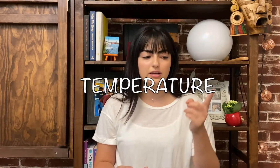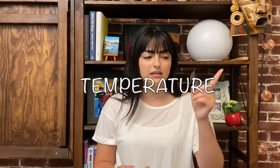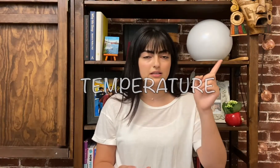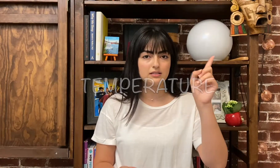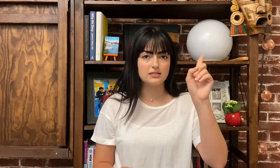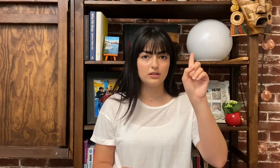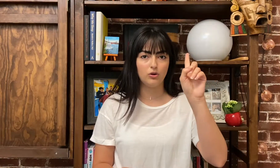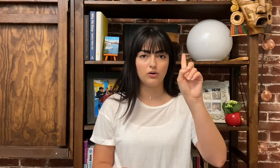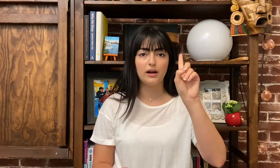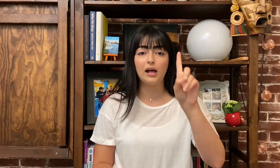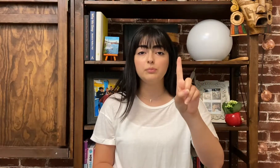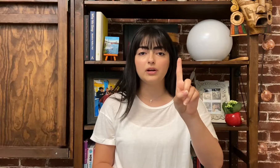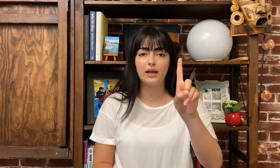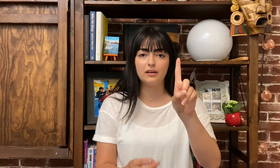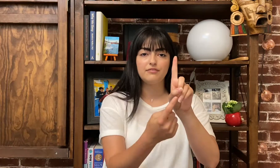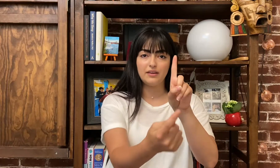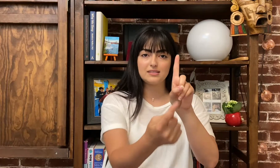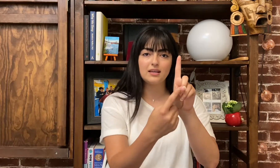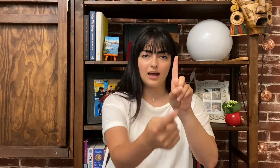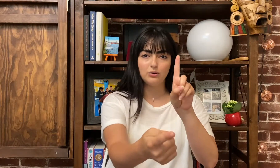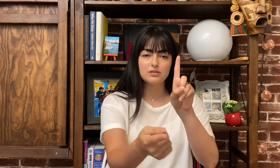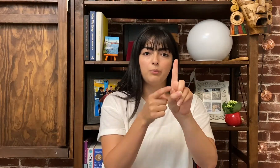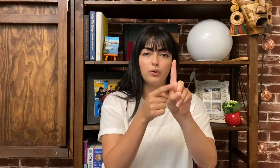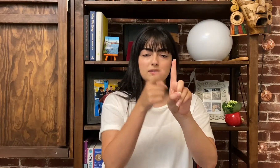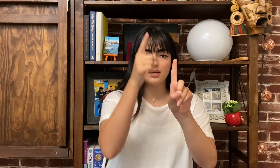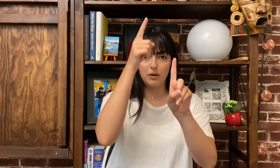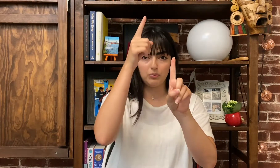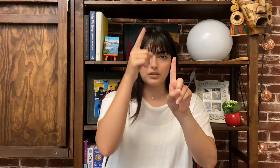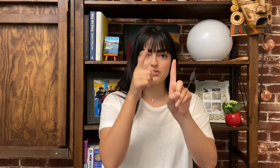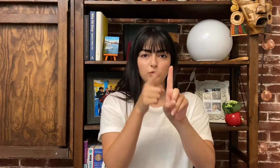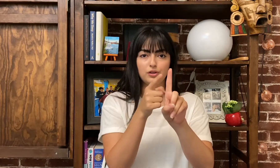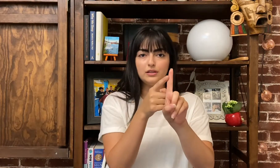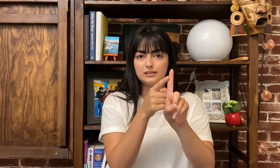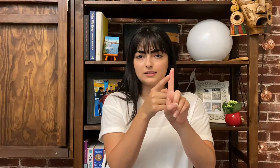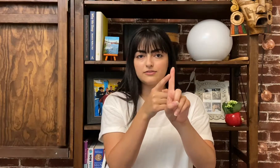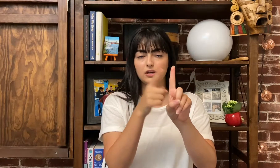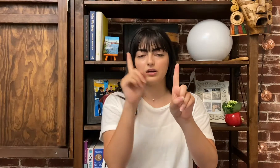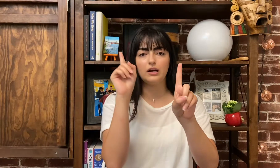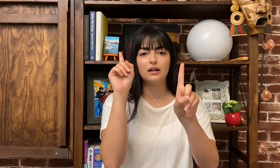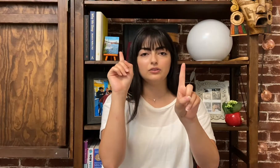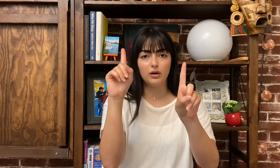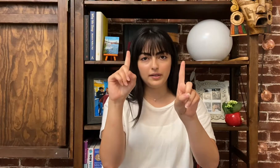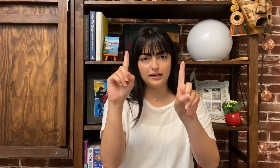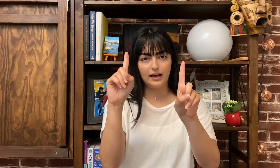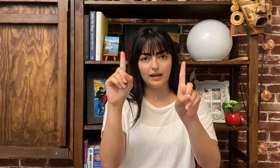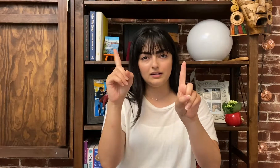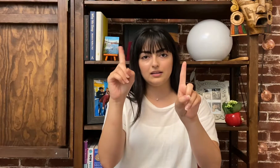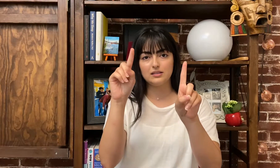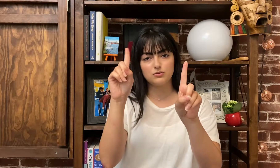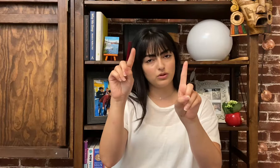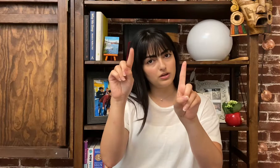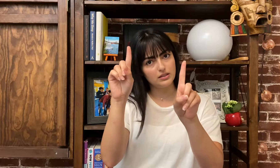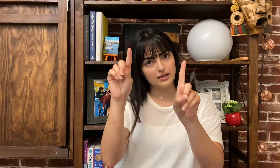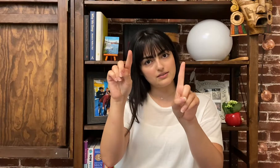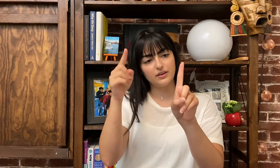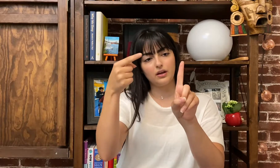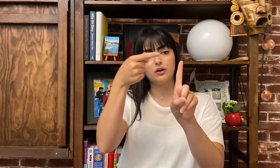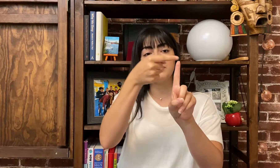is your helper hand facing out, pointing upwards with your index finger. Dominant hand is with your index finger